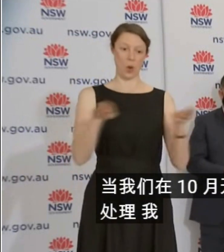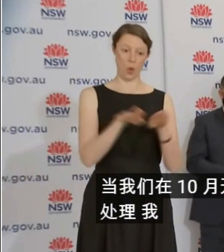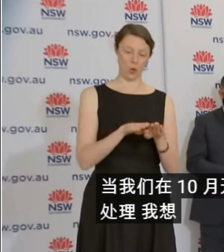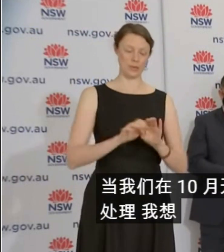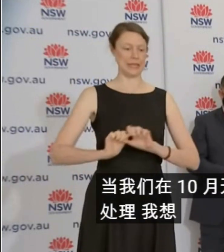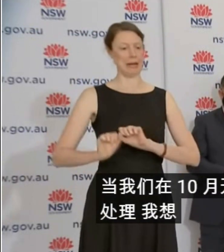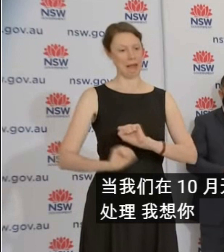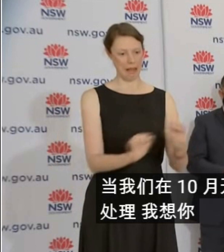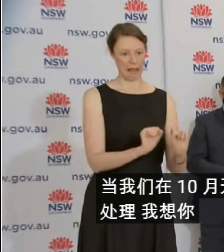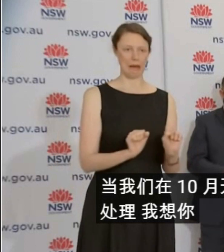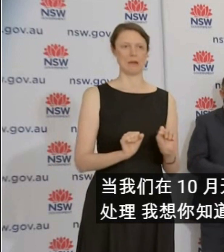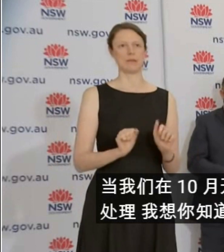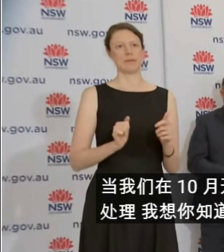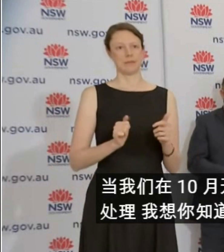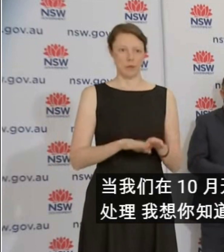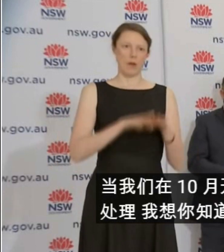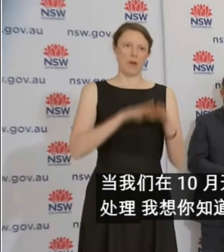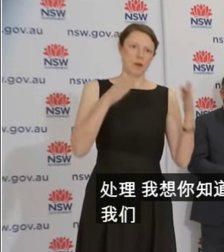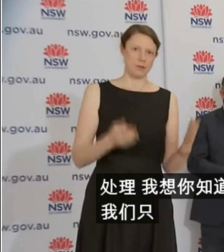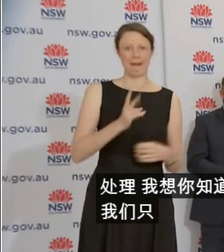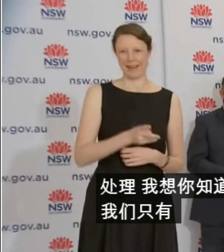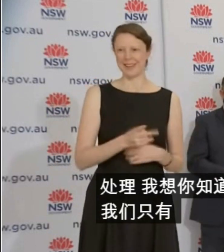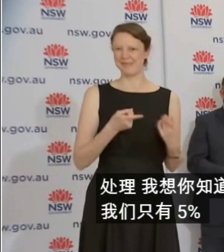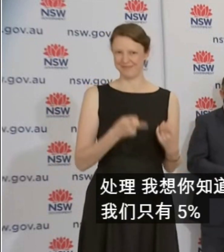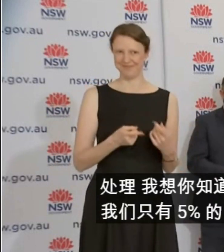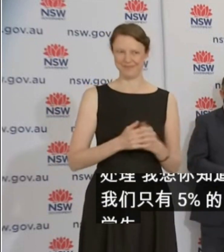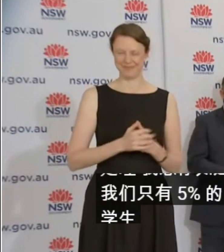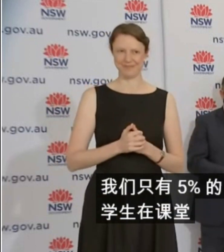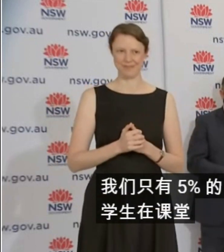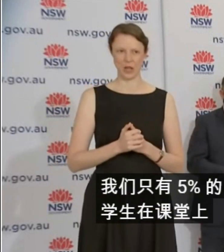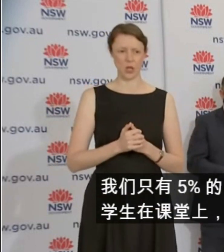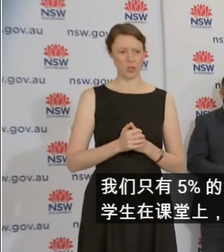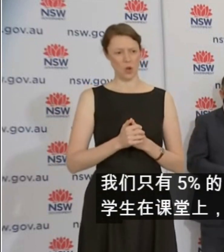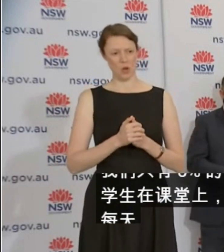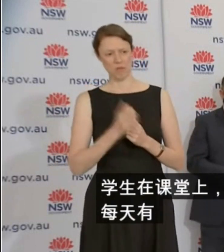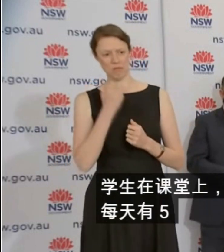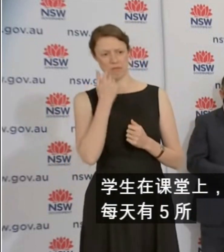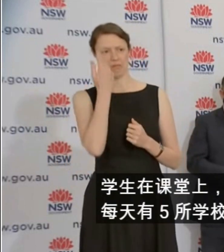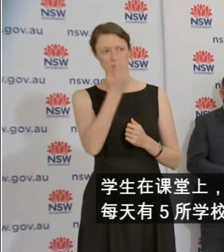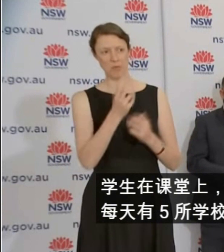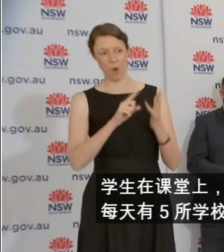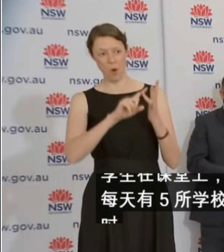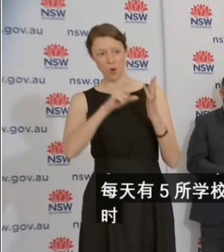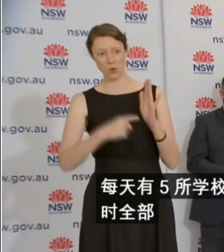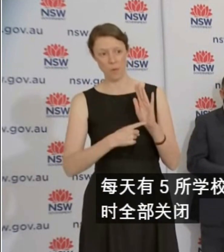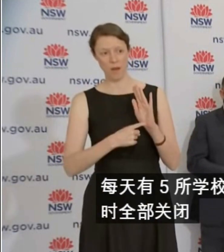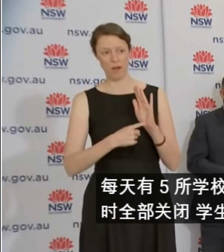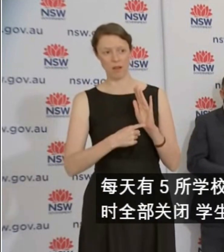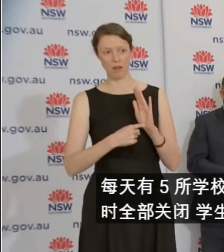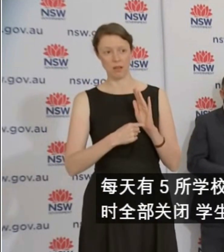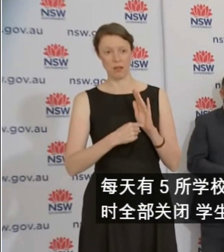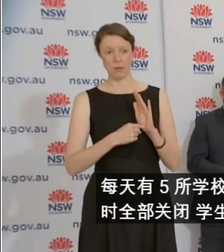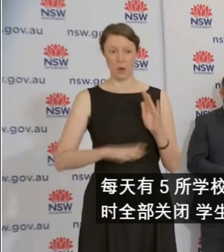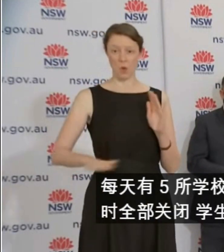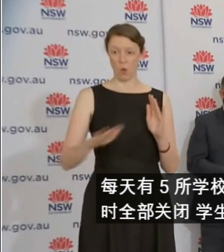contingency plan to, I guess, we've only got 5% of students in class at the moment. We're having 5 schools a day being closed. When all students